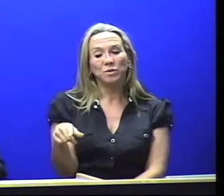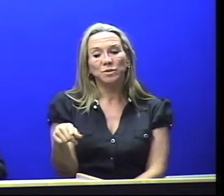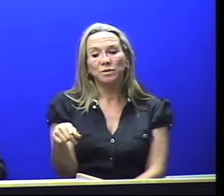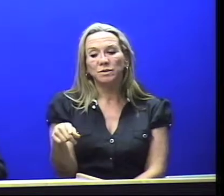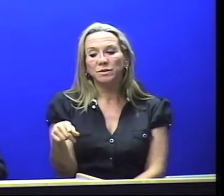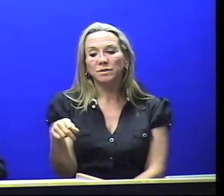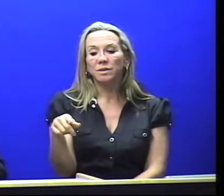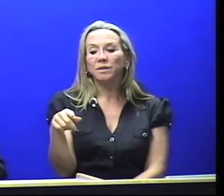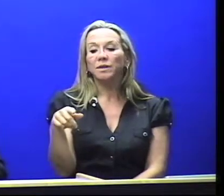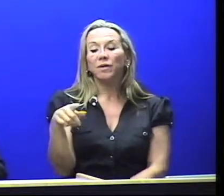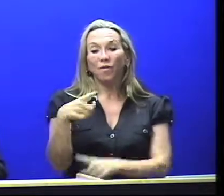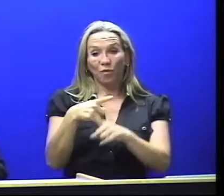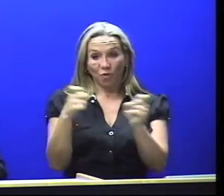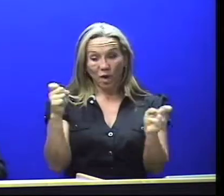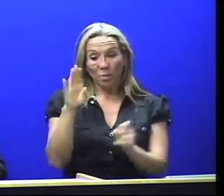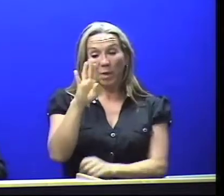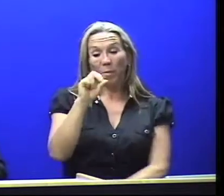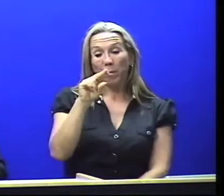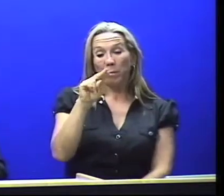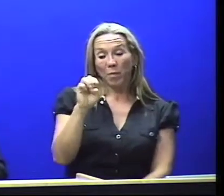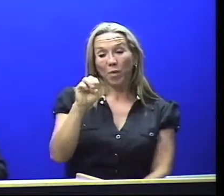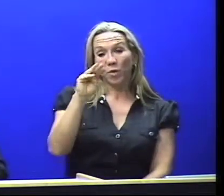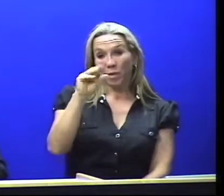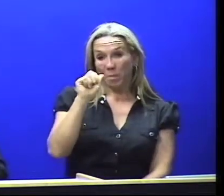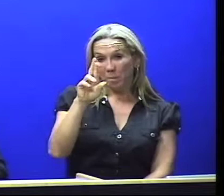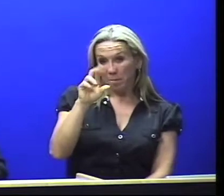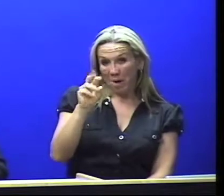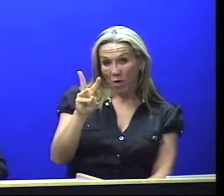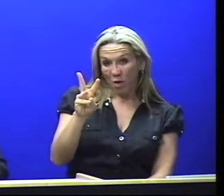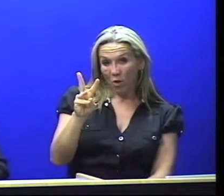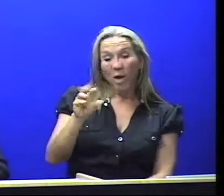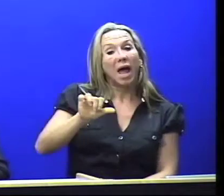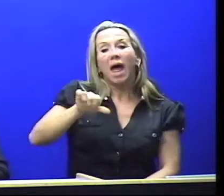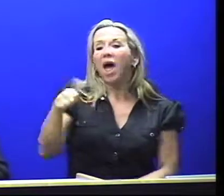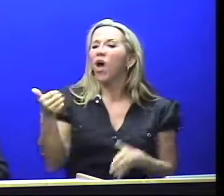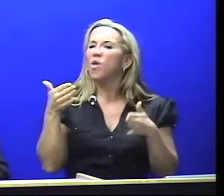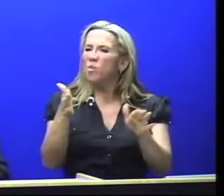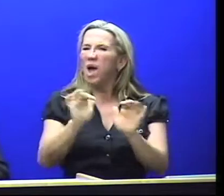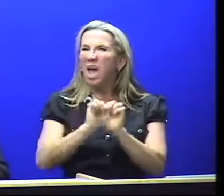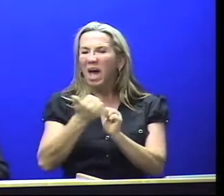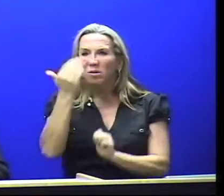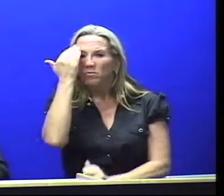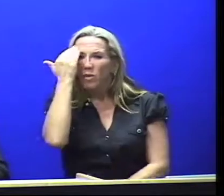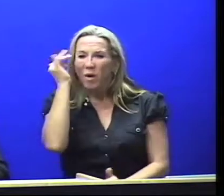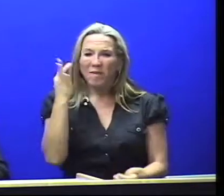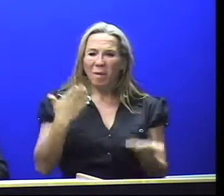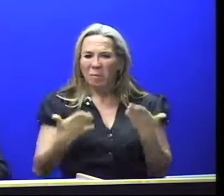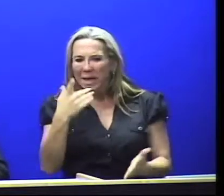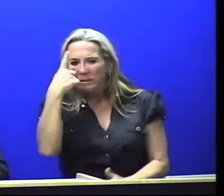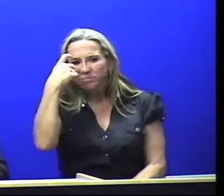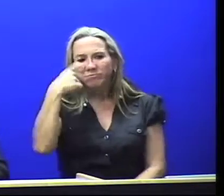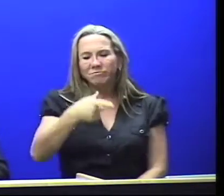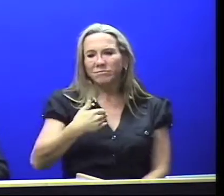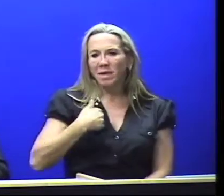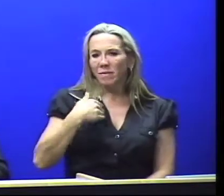by either getting bone marrow. The other way that we can kind of tell whether you might have